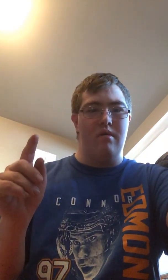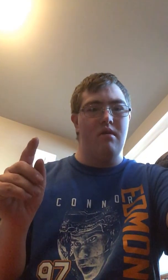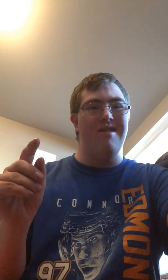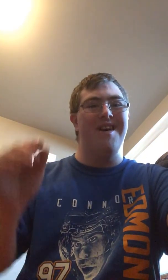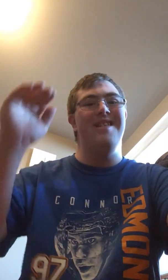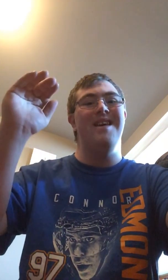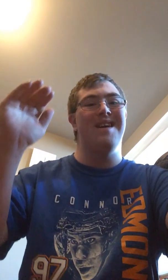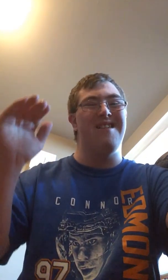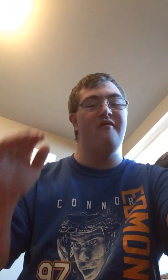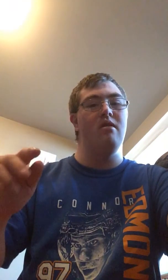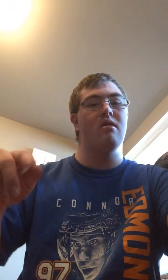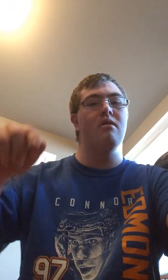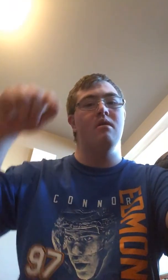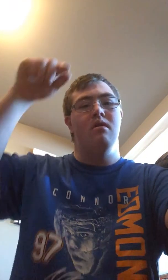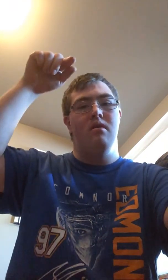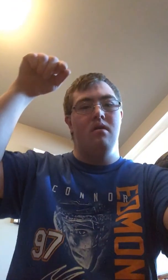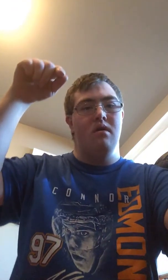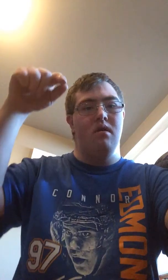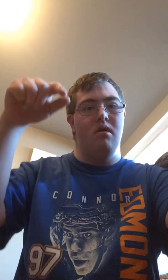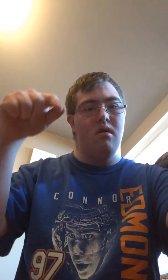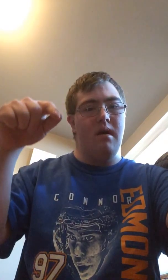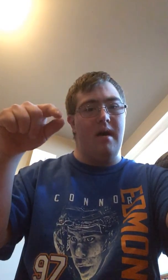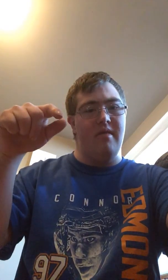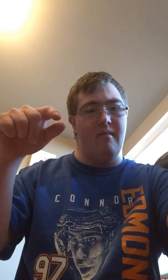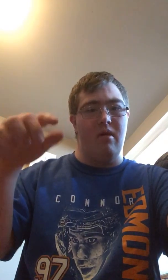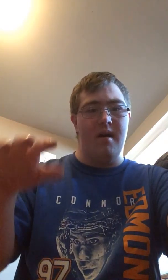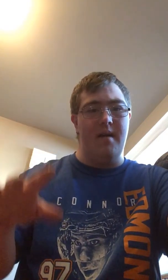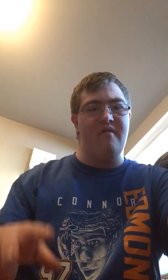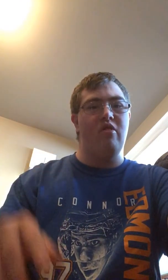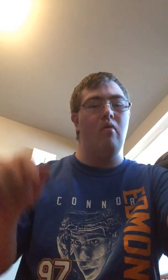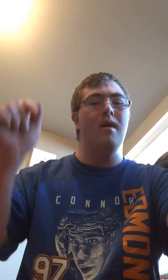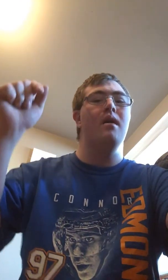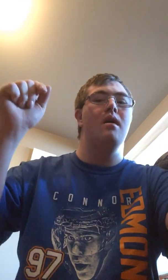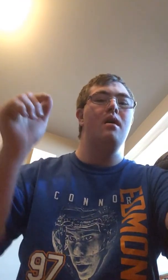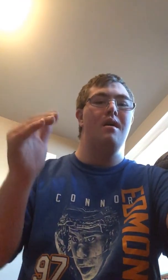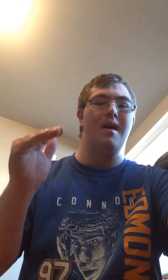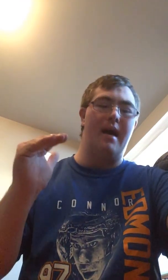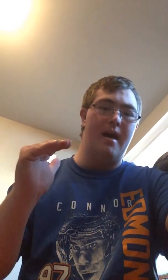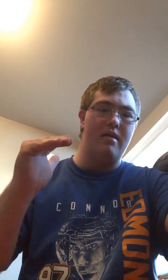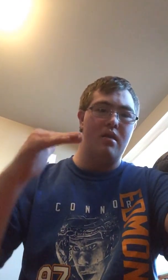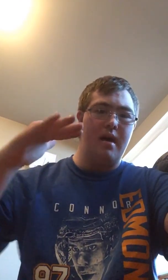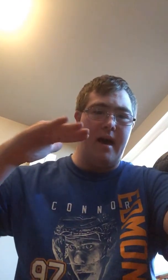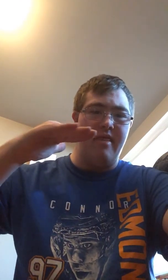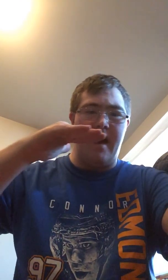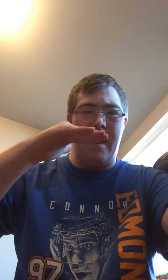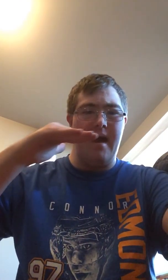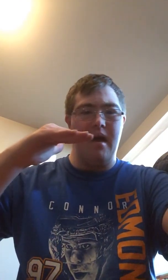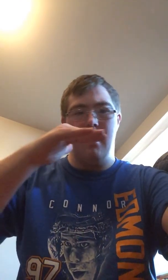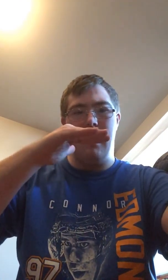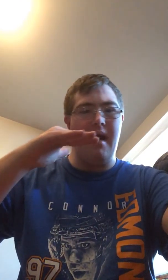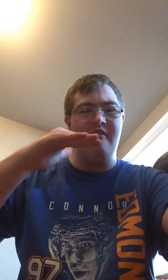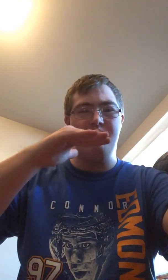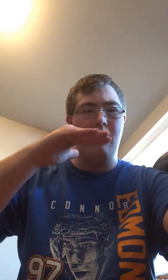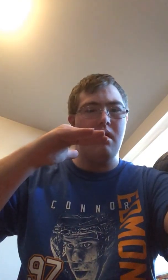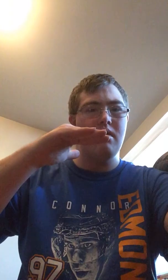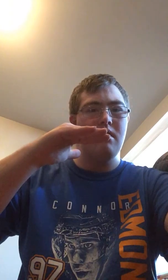gets filtered, the blood keeps flowing, and at the half part of the